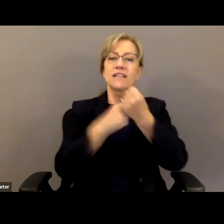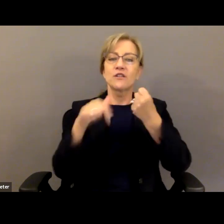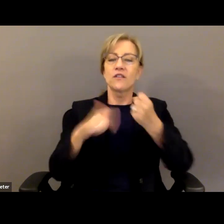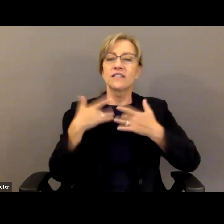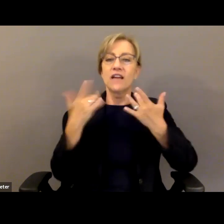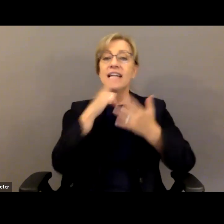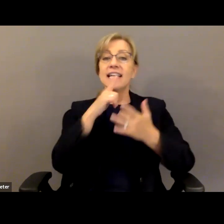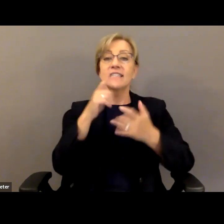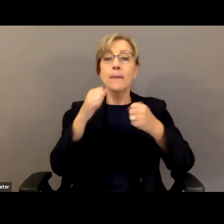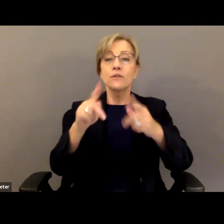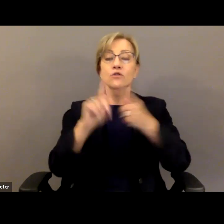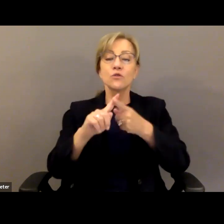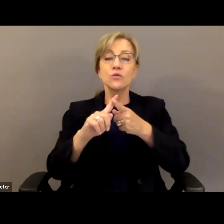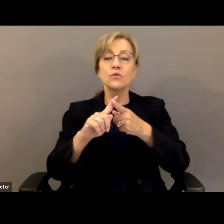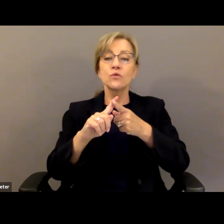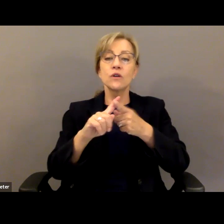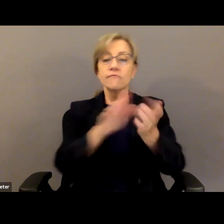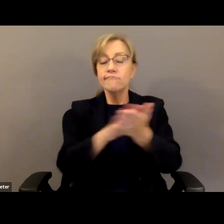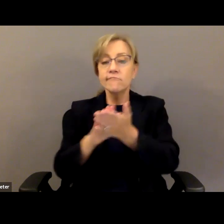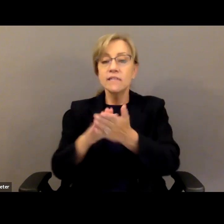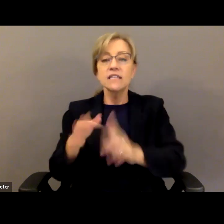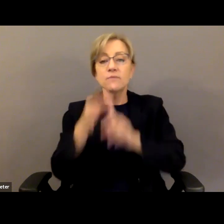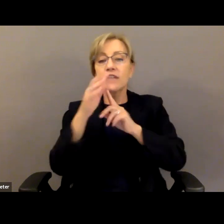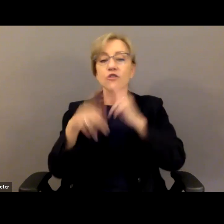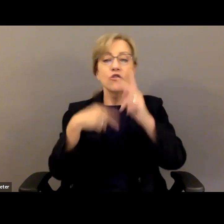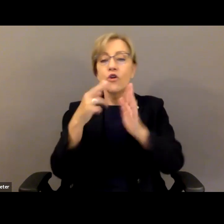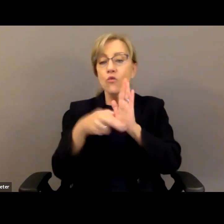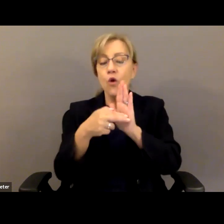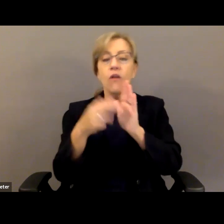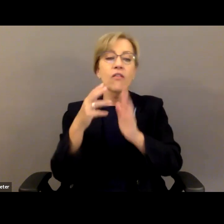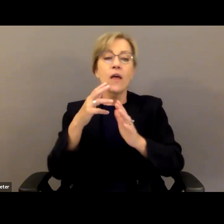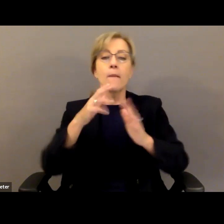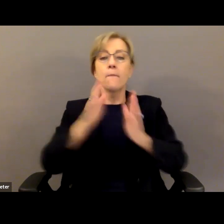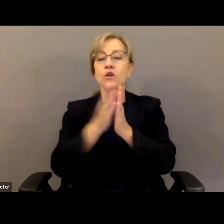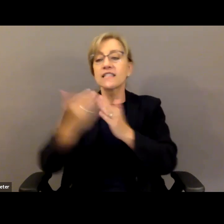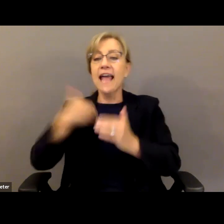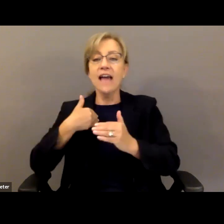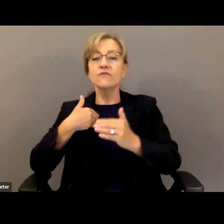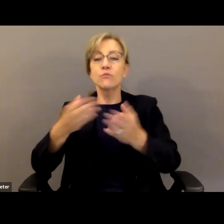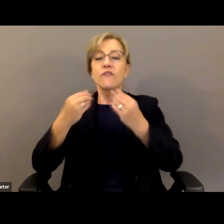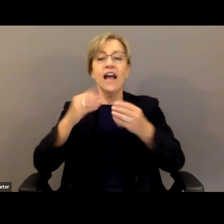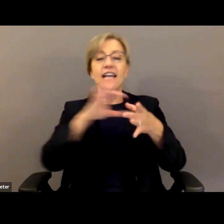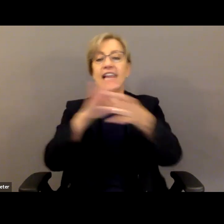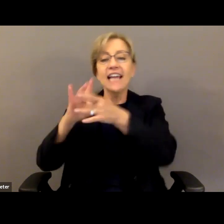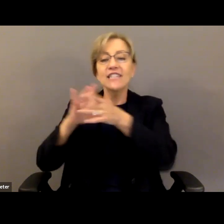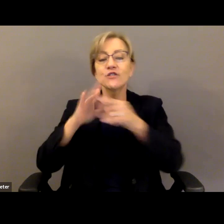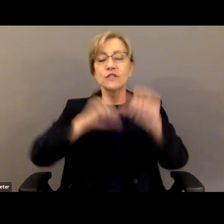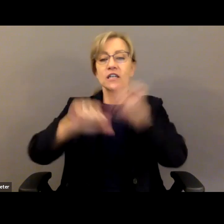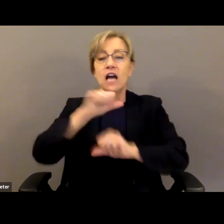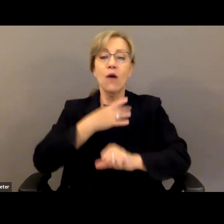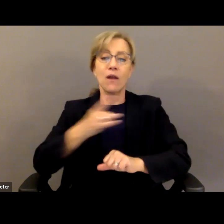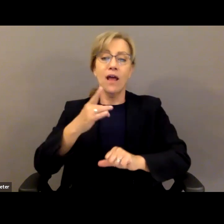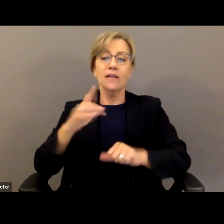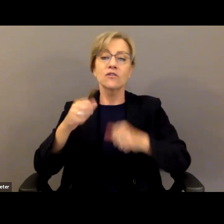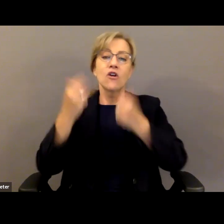the special role that books have in providing us with deeper connections to each other. I'd like to offer just a few brief thoughts on how books